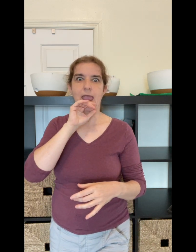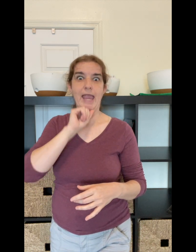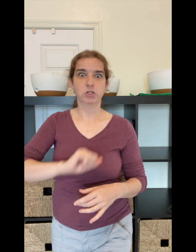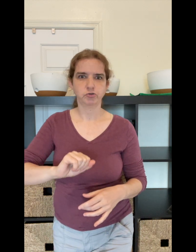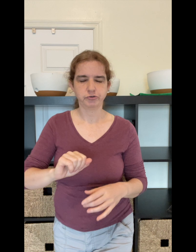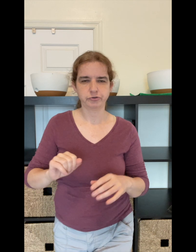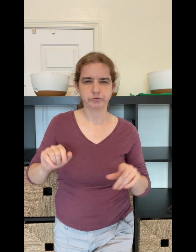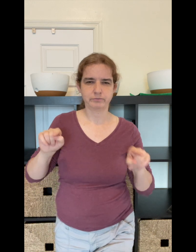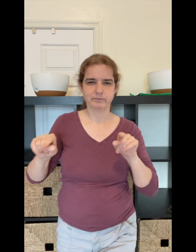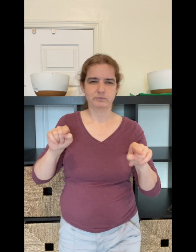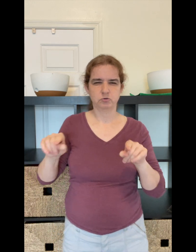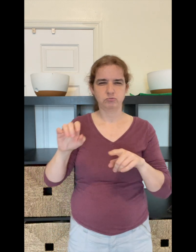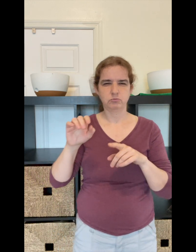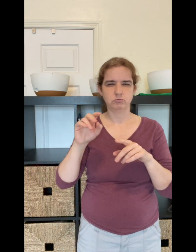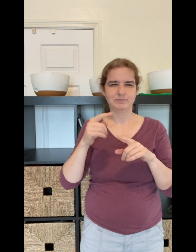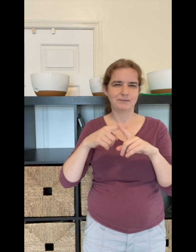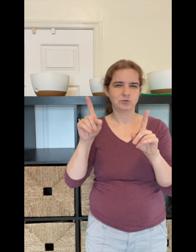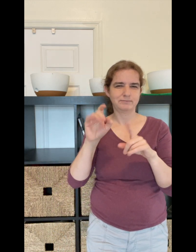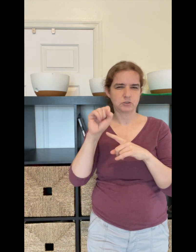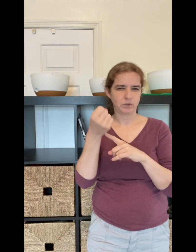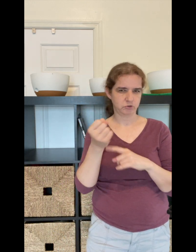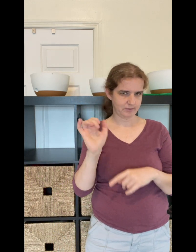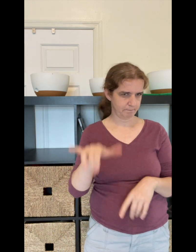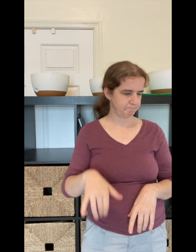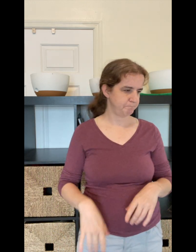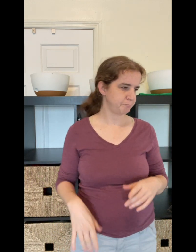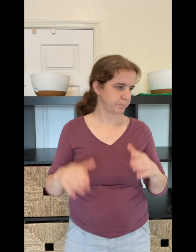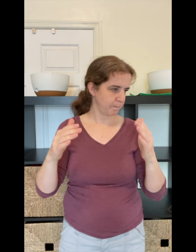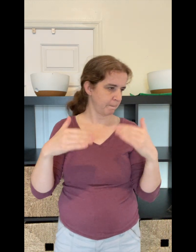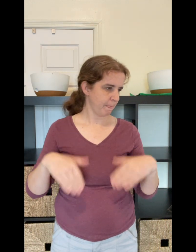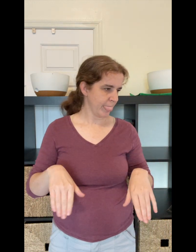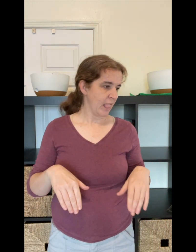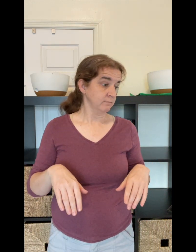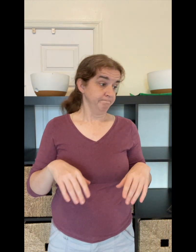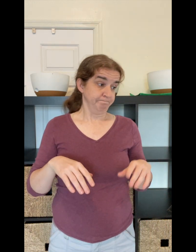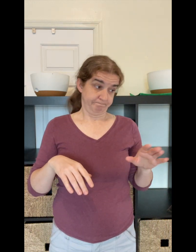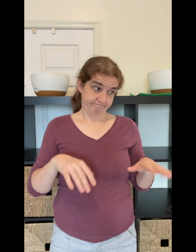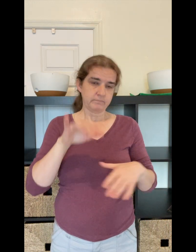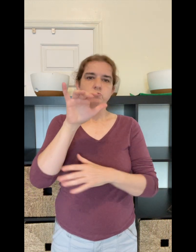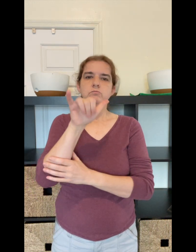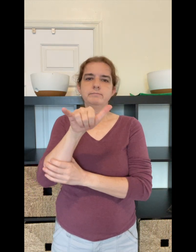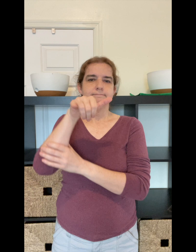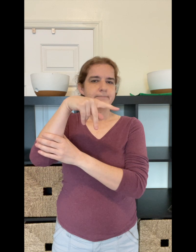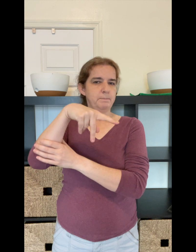related to the ages of the two different groups in those two different situations. Okay, next.